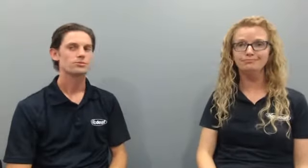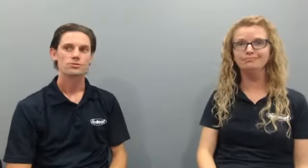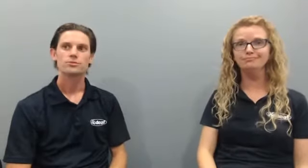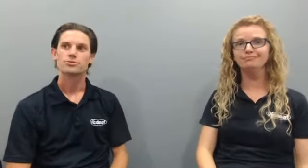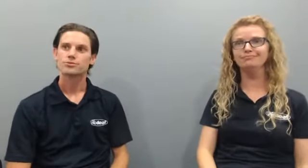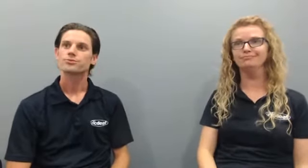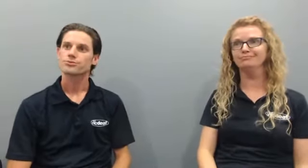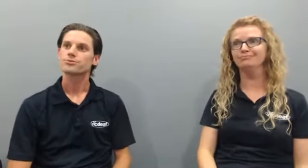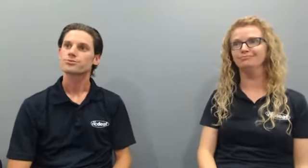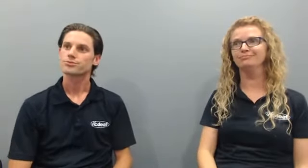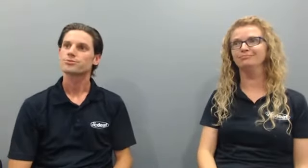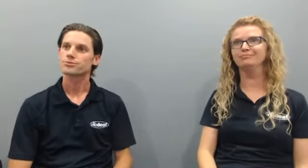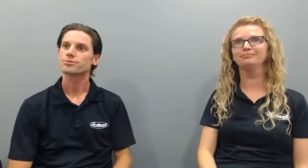really is your decision.